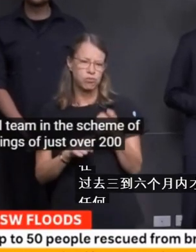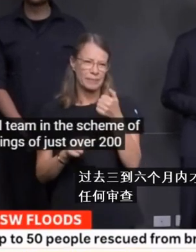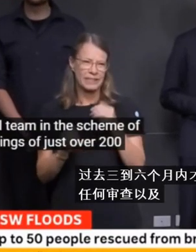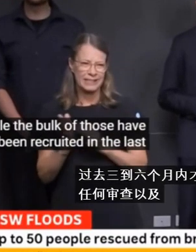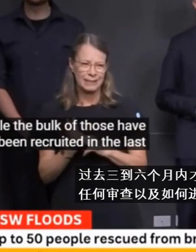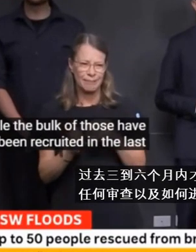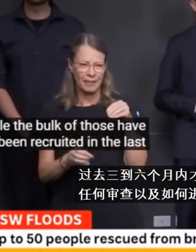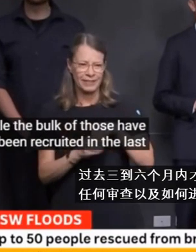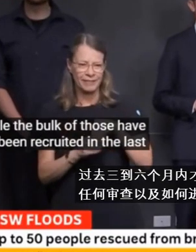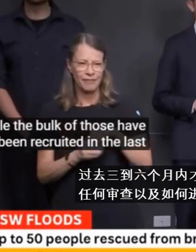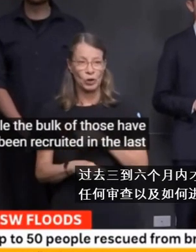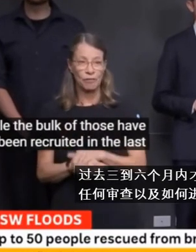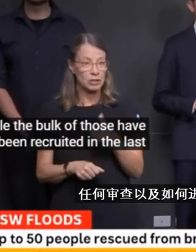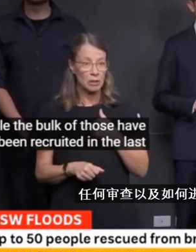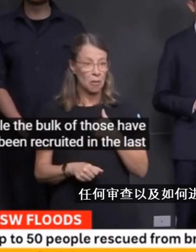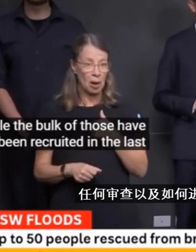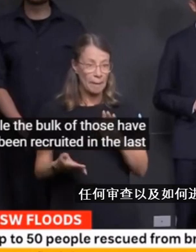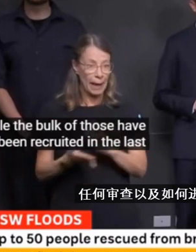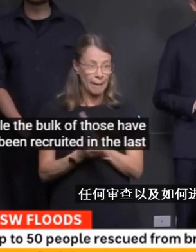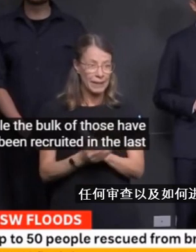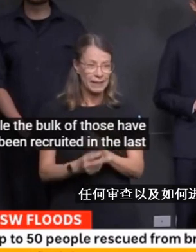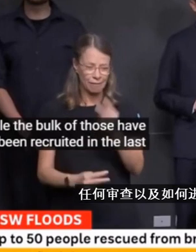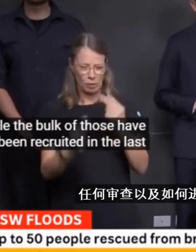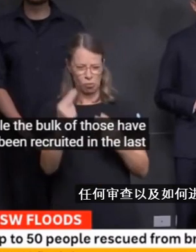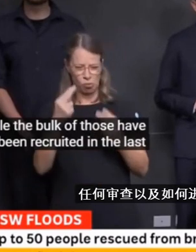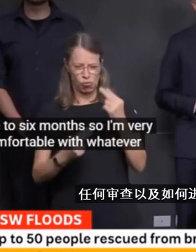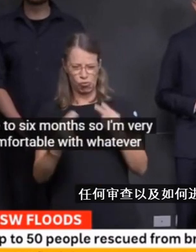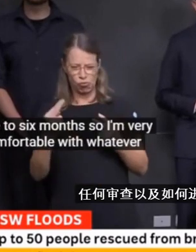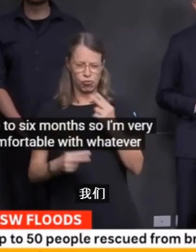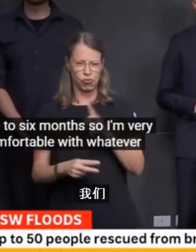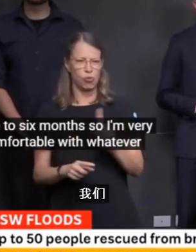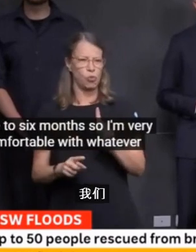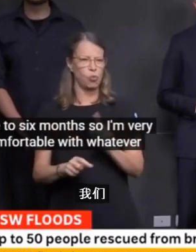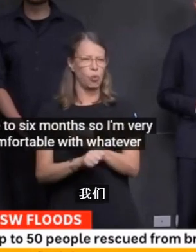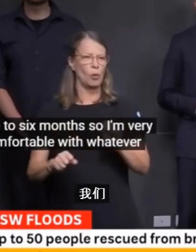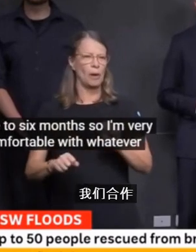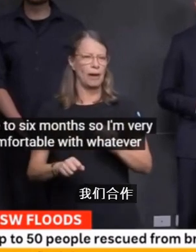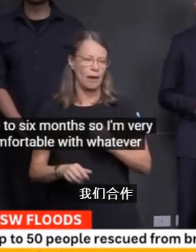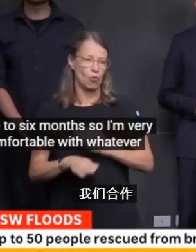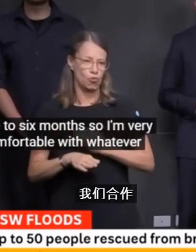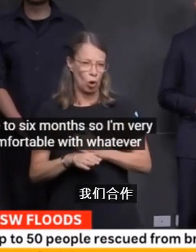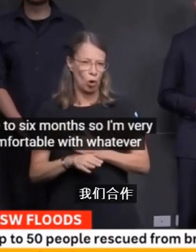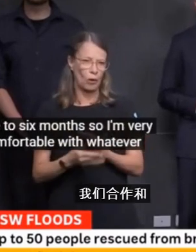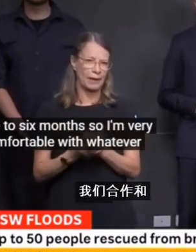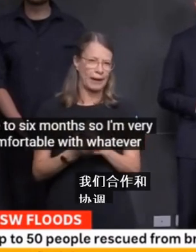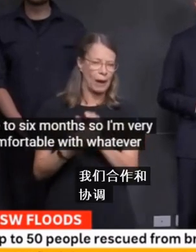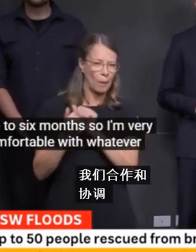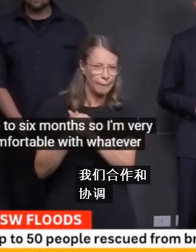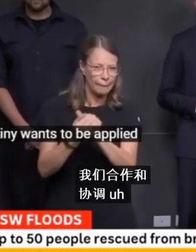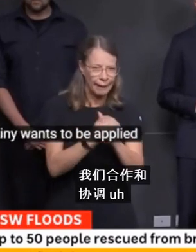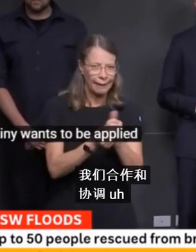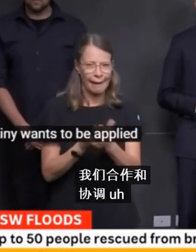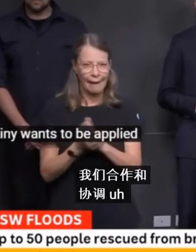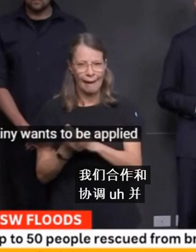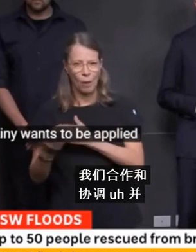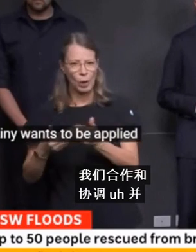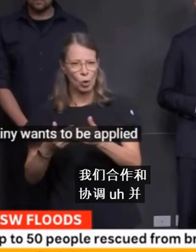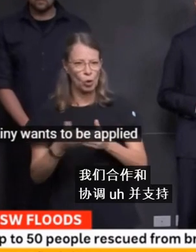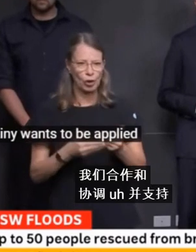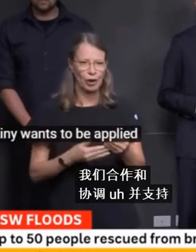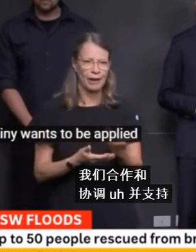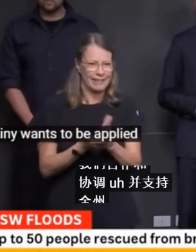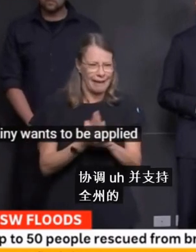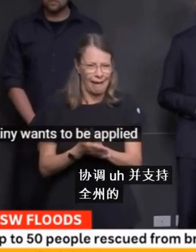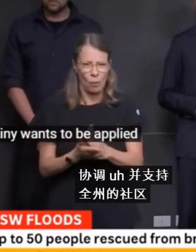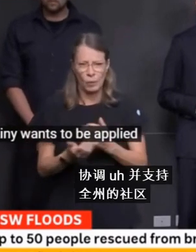I'm very comfortable with whatever scrutiny wants to be applied to the role of Resilience New South Wales and how we partner and coordinate and